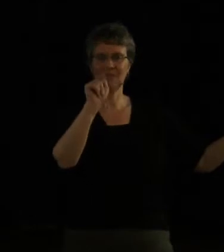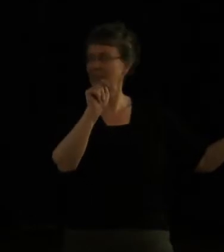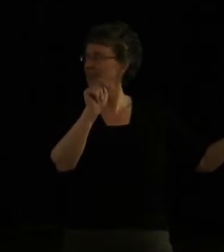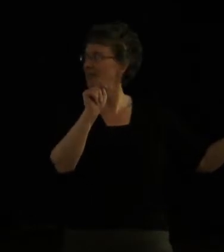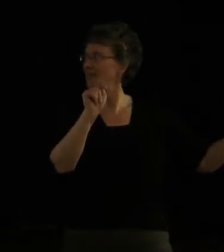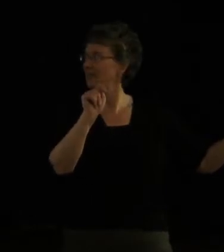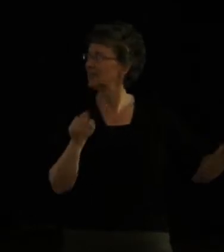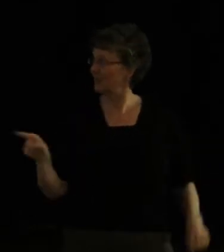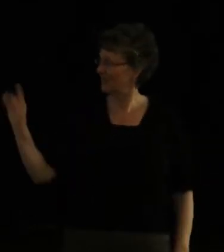So somebody in a